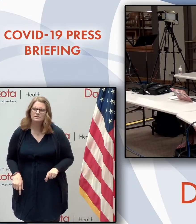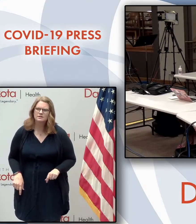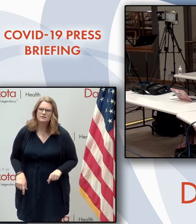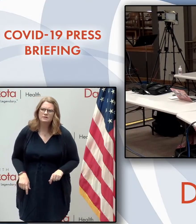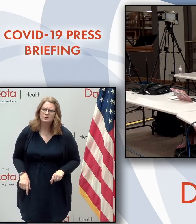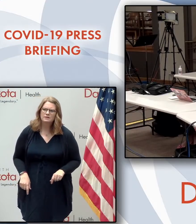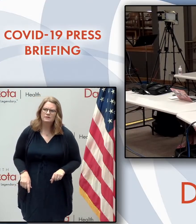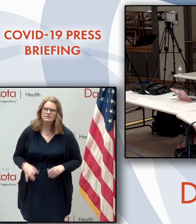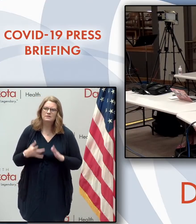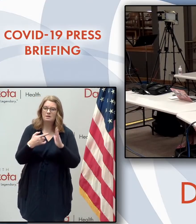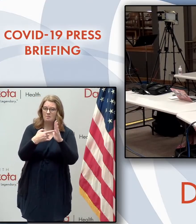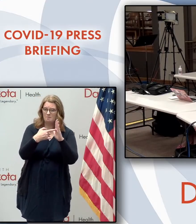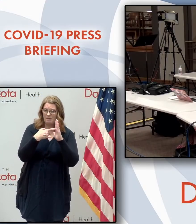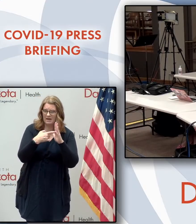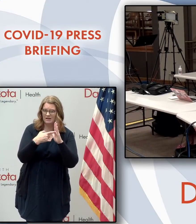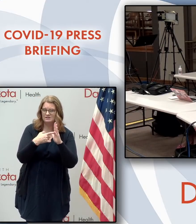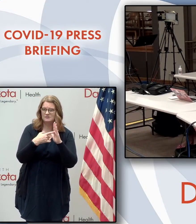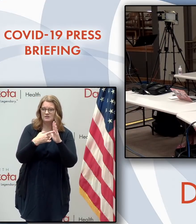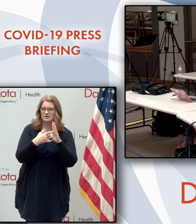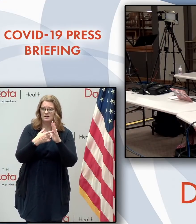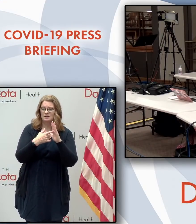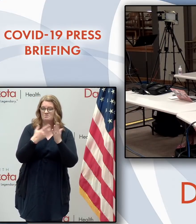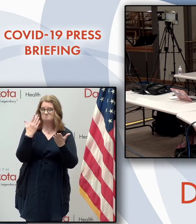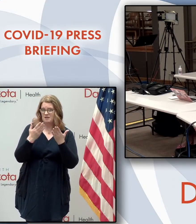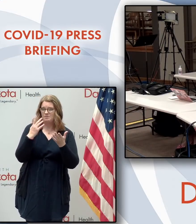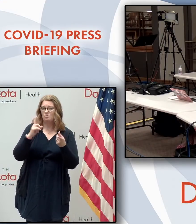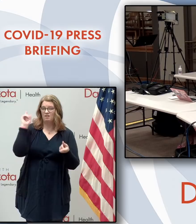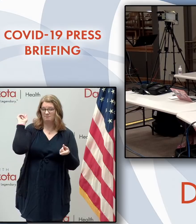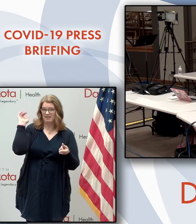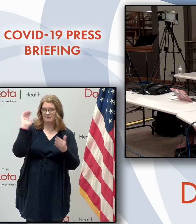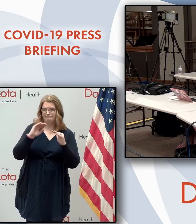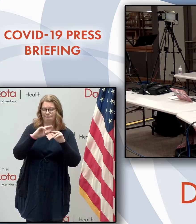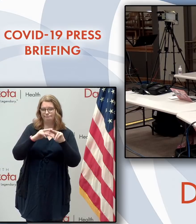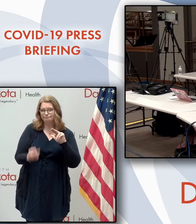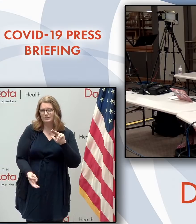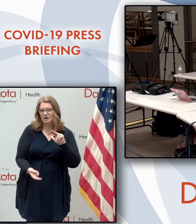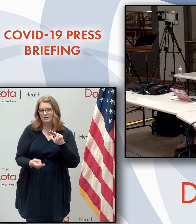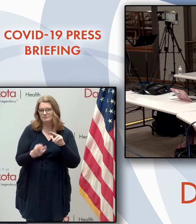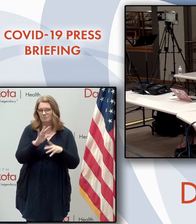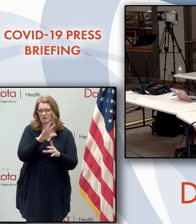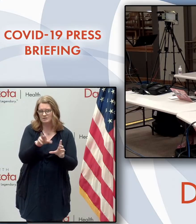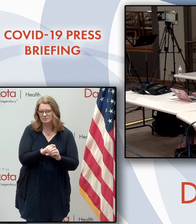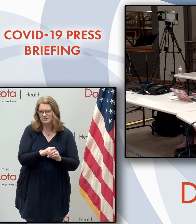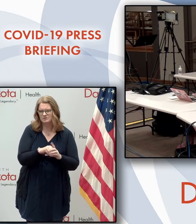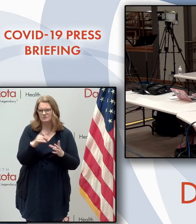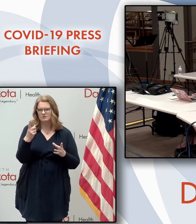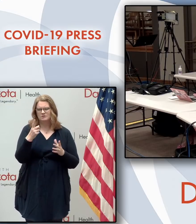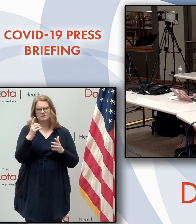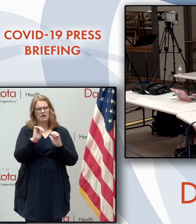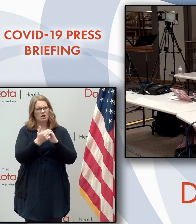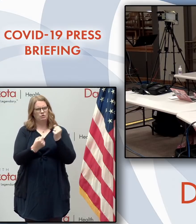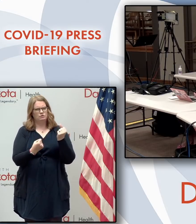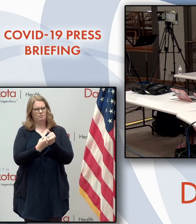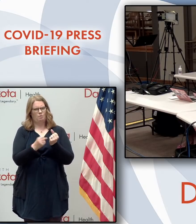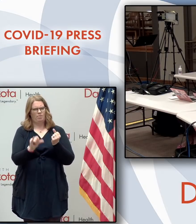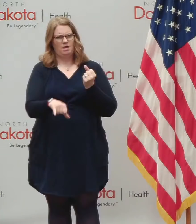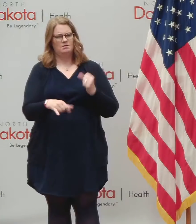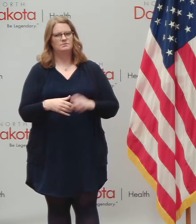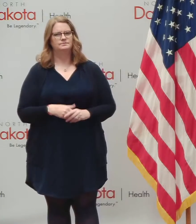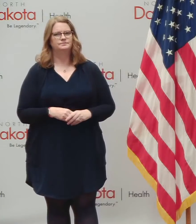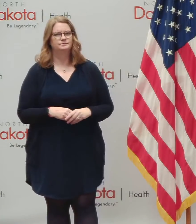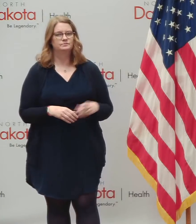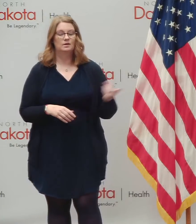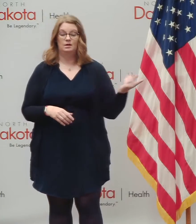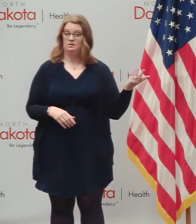said several times that mandates may decrease participation. What studies are you referring to support that claim?